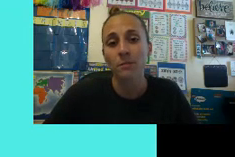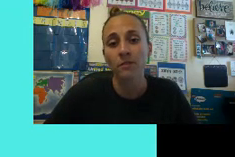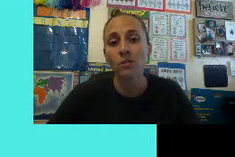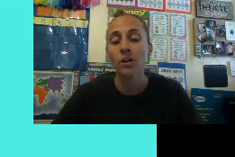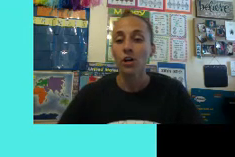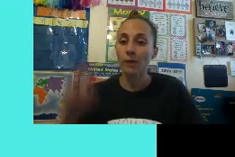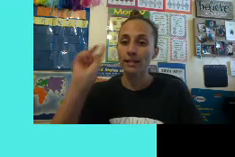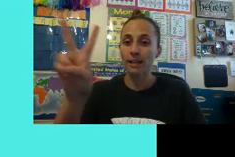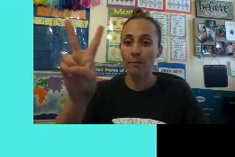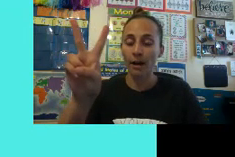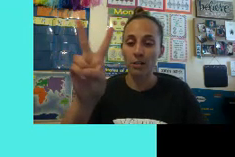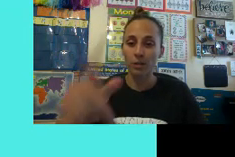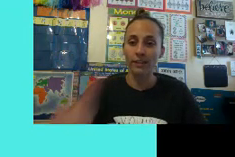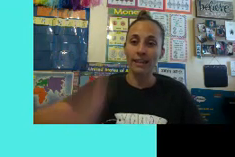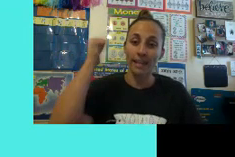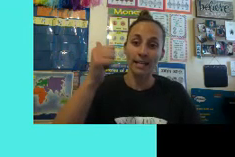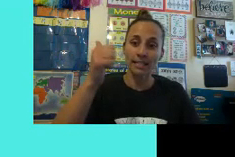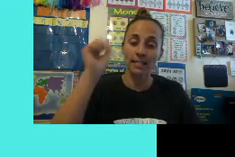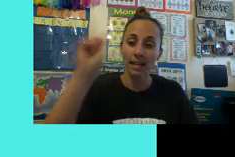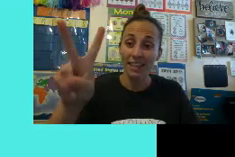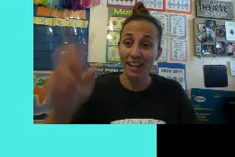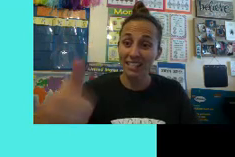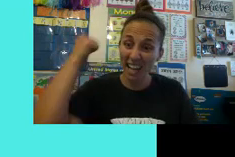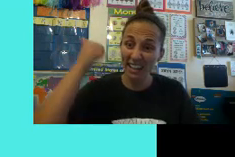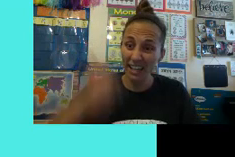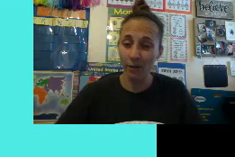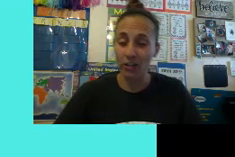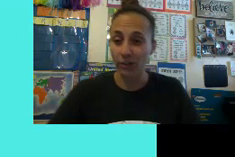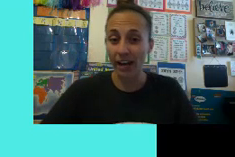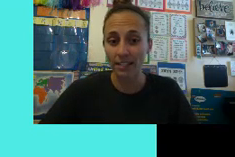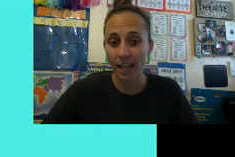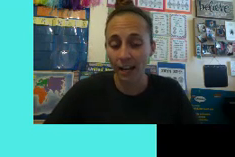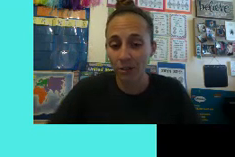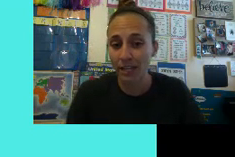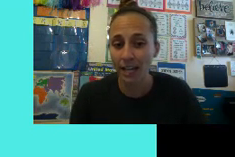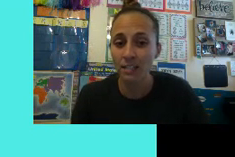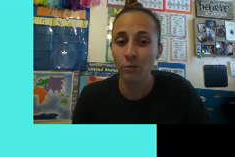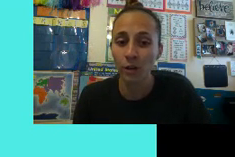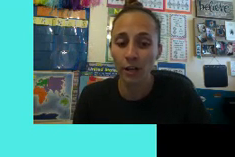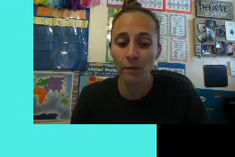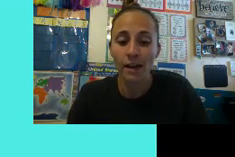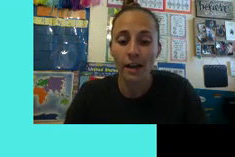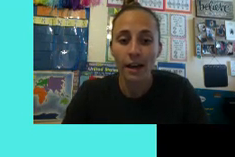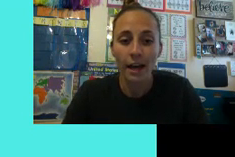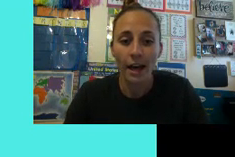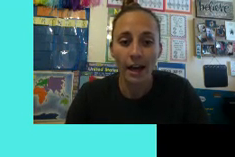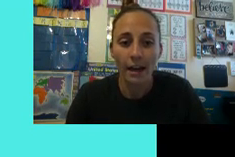baseball, some of you might see umpires going like this. That's sign language, you guys. And it was because of William